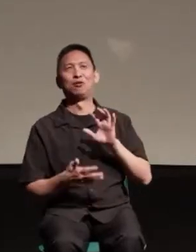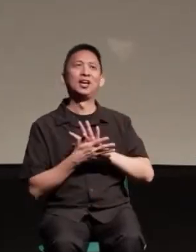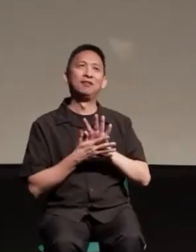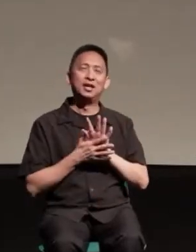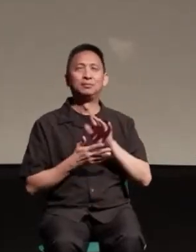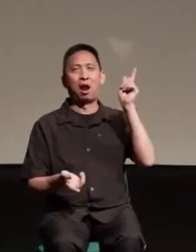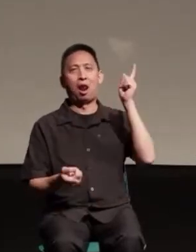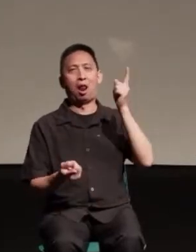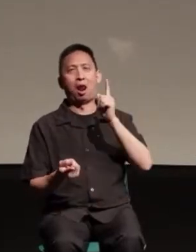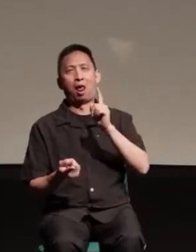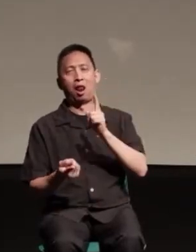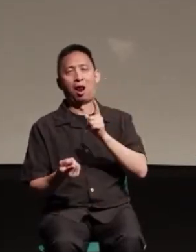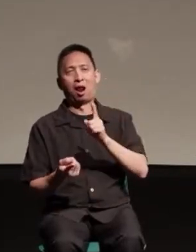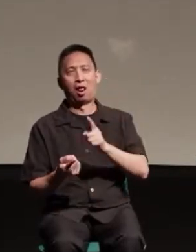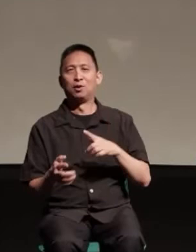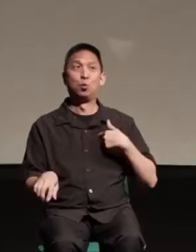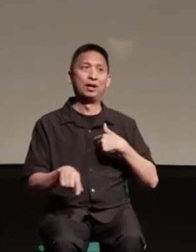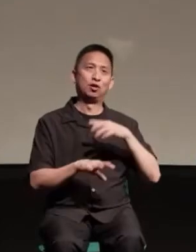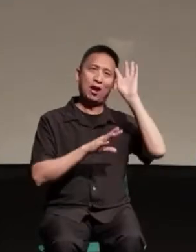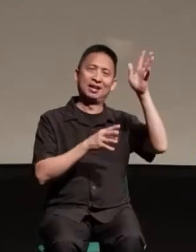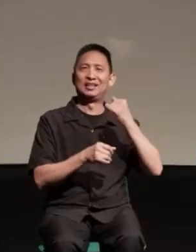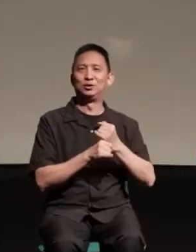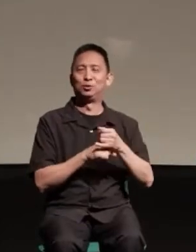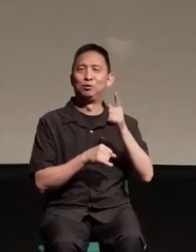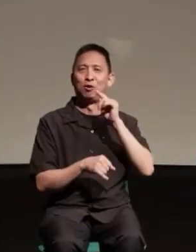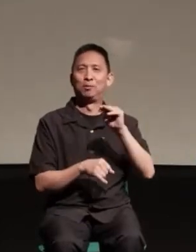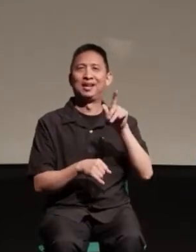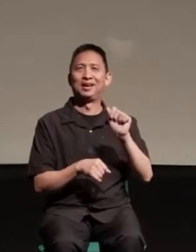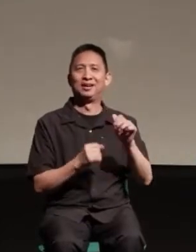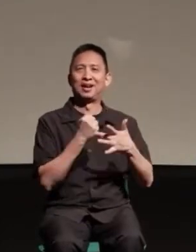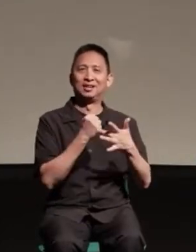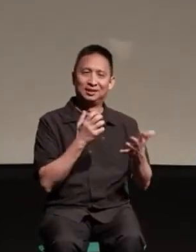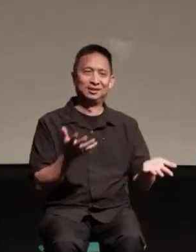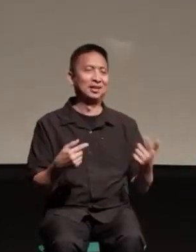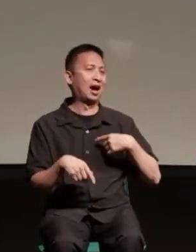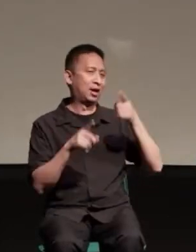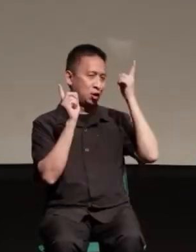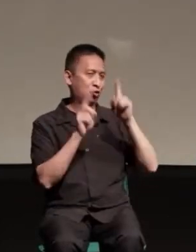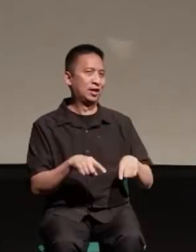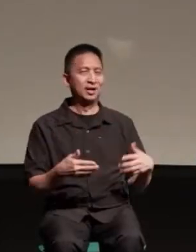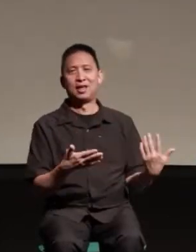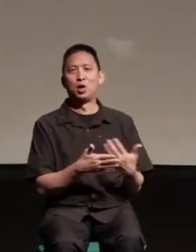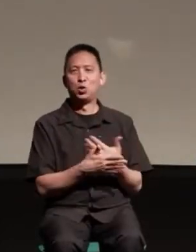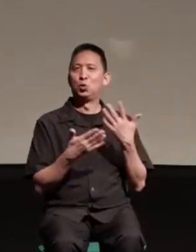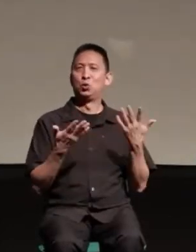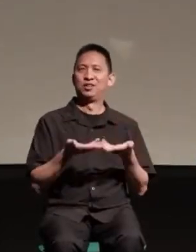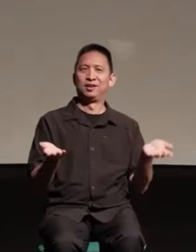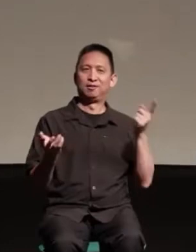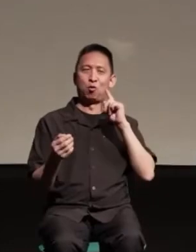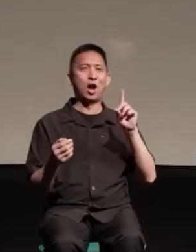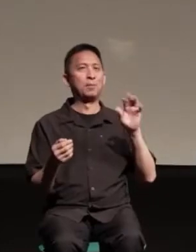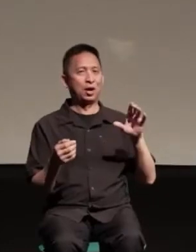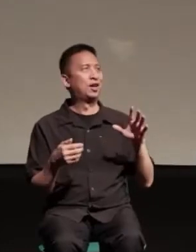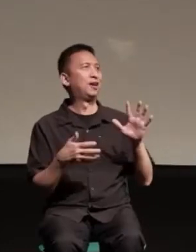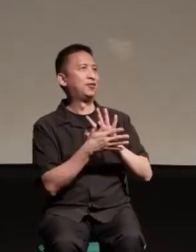the Producers Institute for New Media Technologies. And I would argue that breathed new life and opportunity for documentary filmmakers to be impact